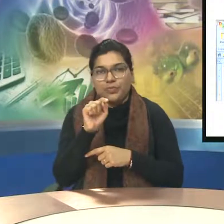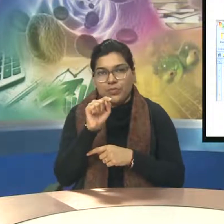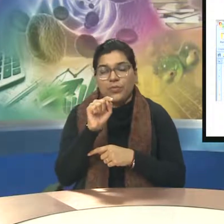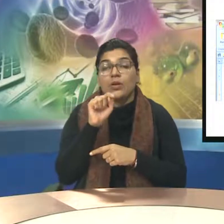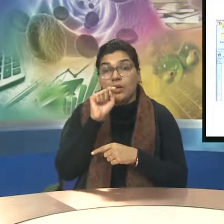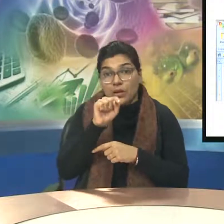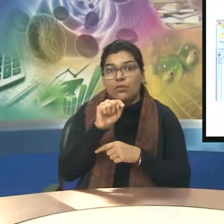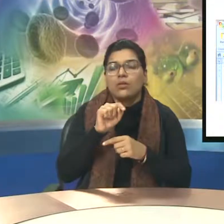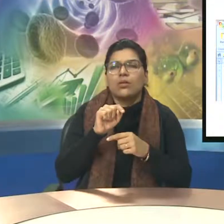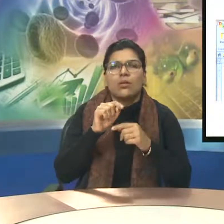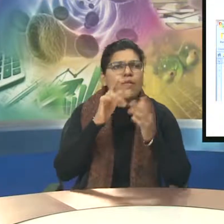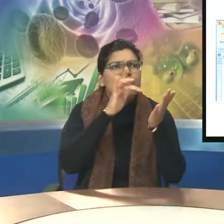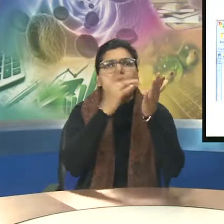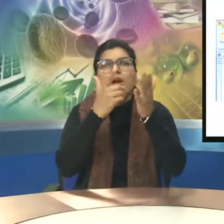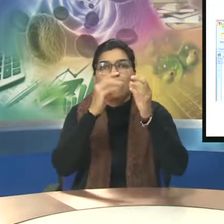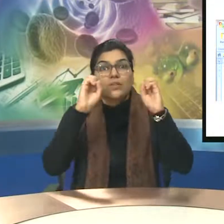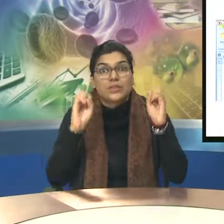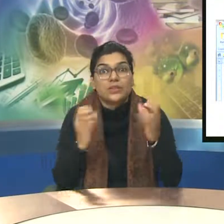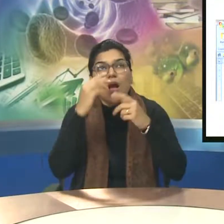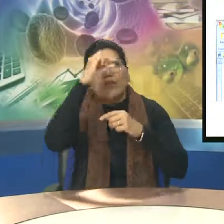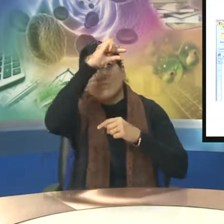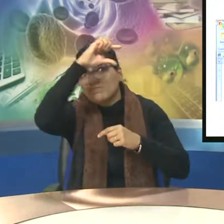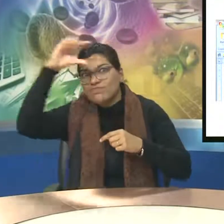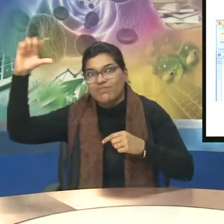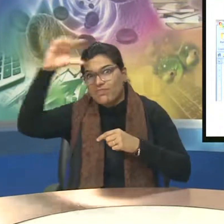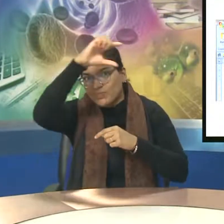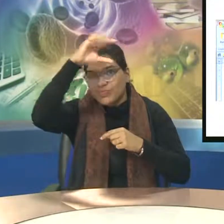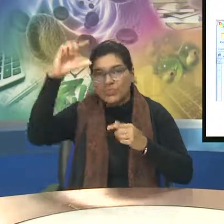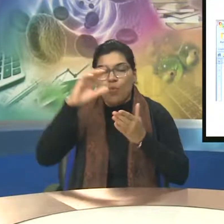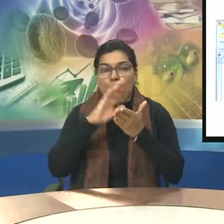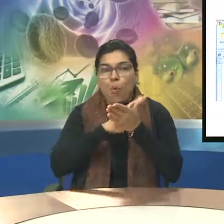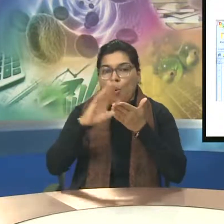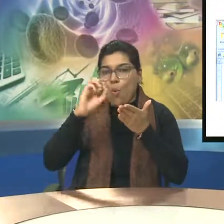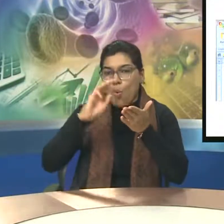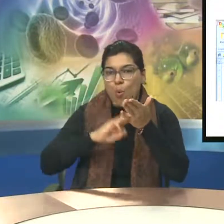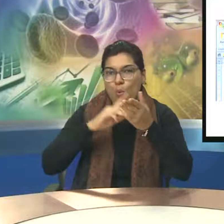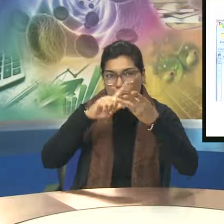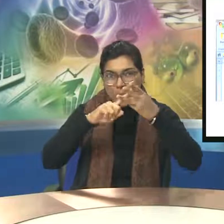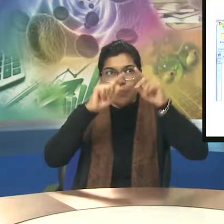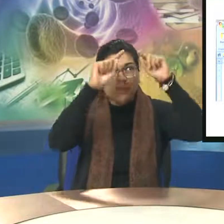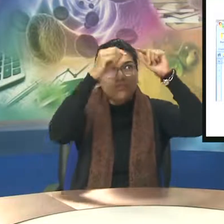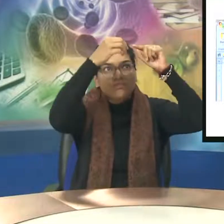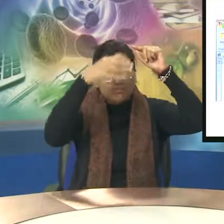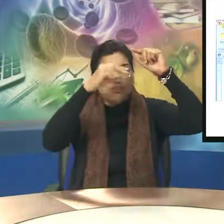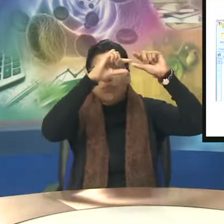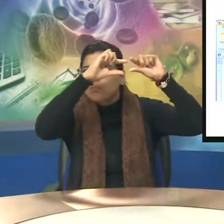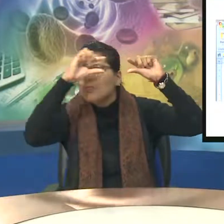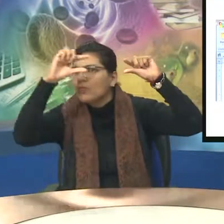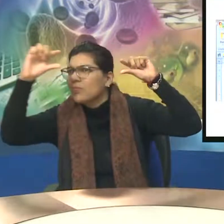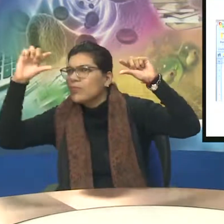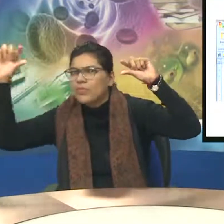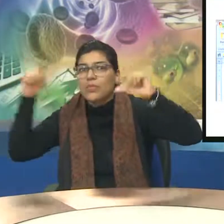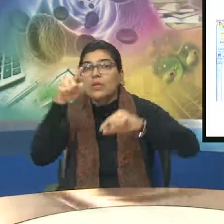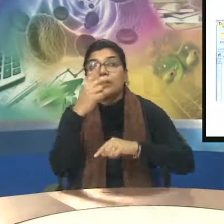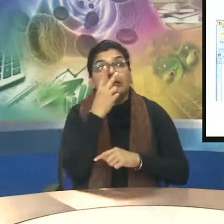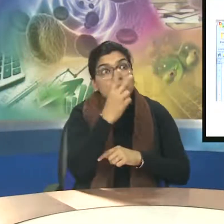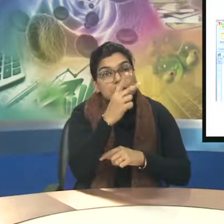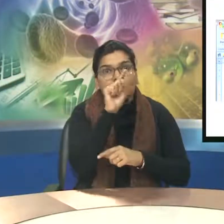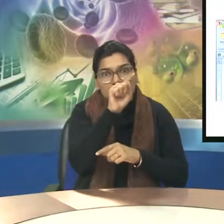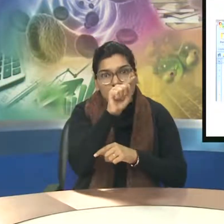You can choose whatever color you want for the font. Similarly, as